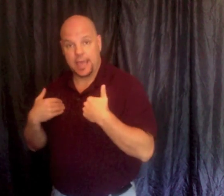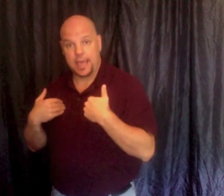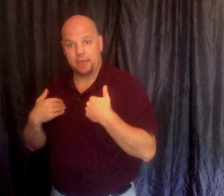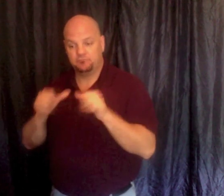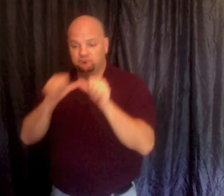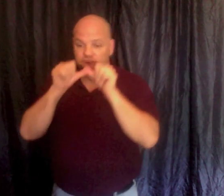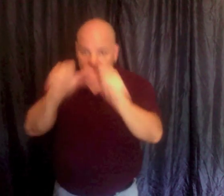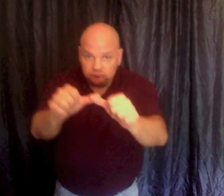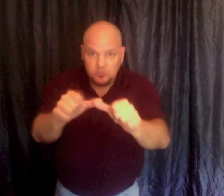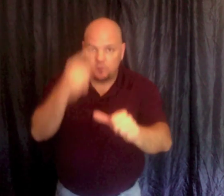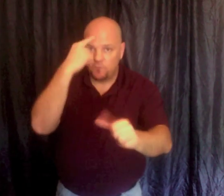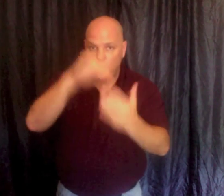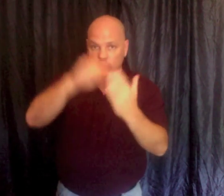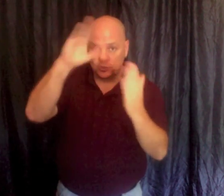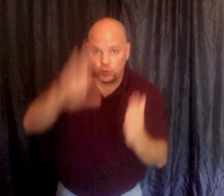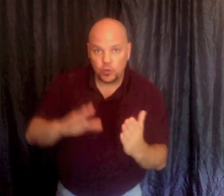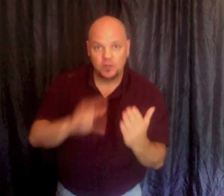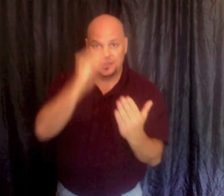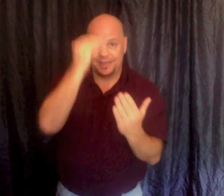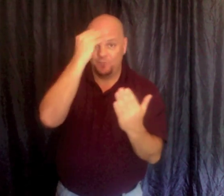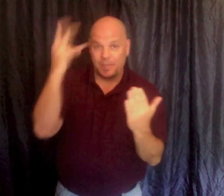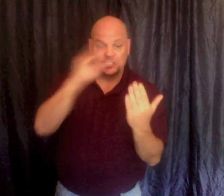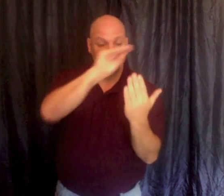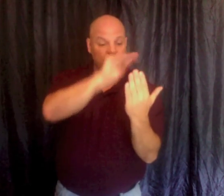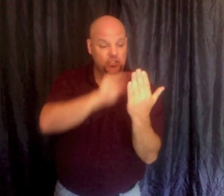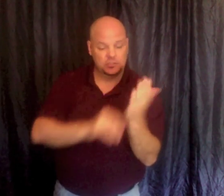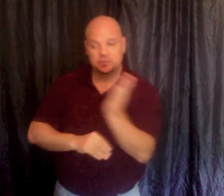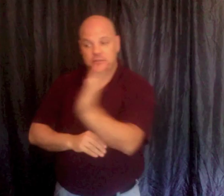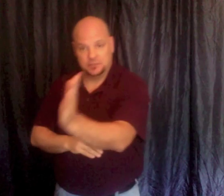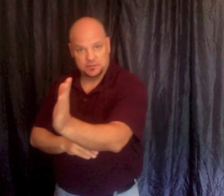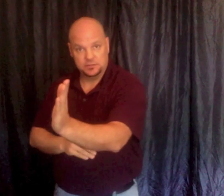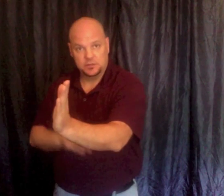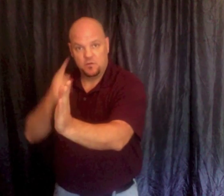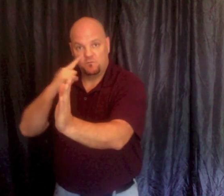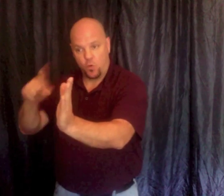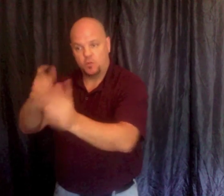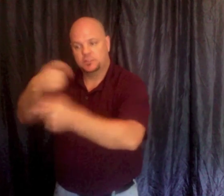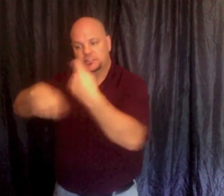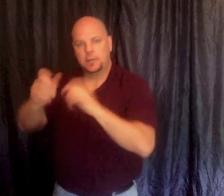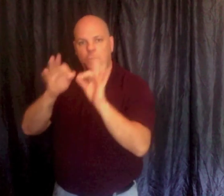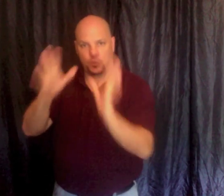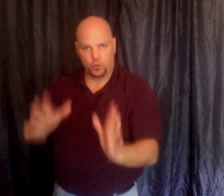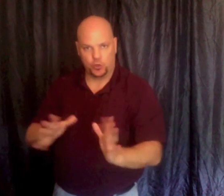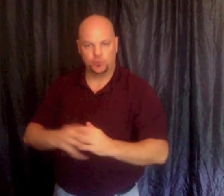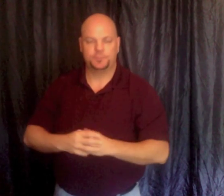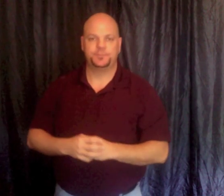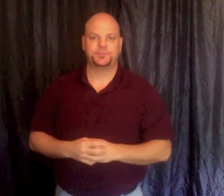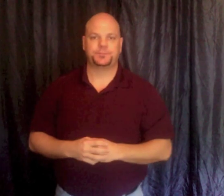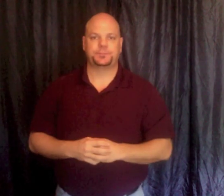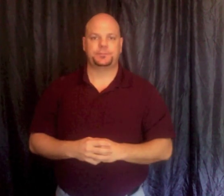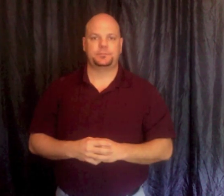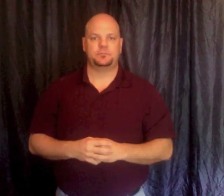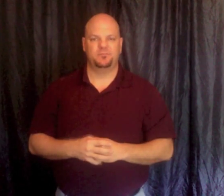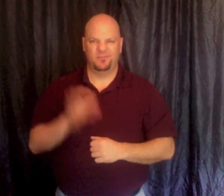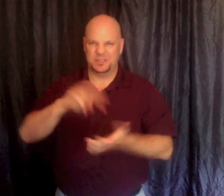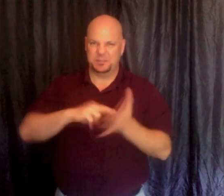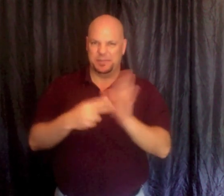then you need to be able to share what those standards are with someone who's coming in. And that's what I mean by